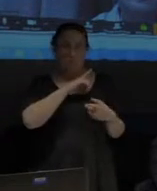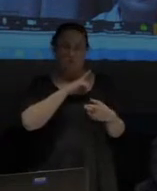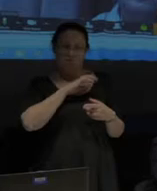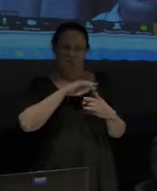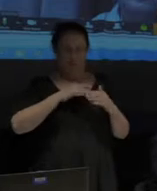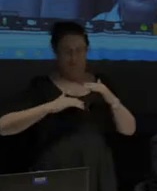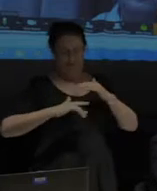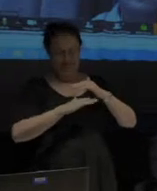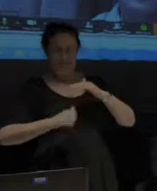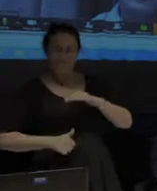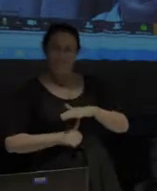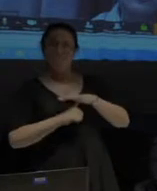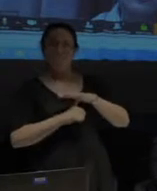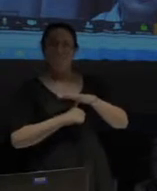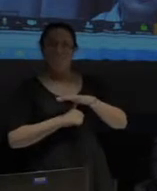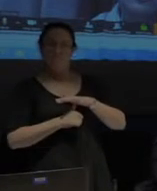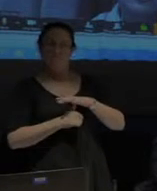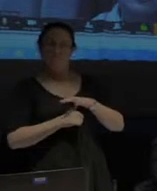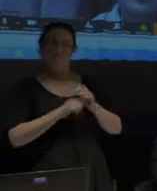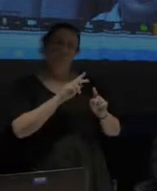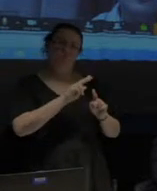We've talked about that twice so far.